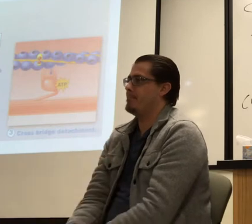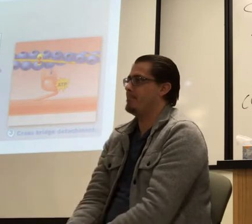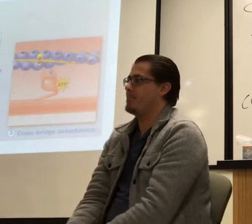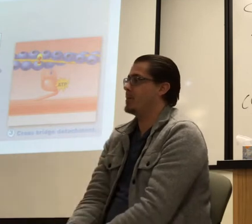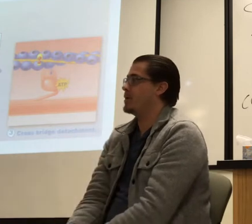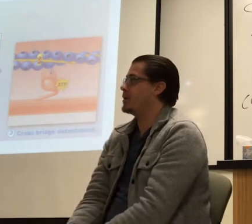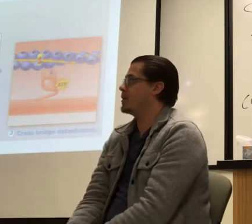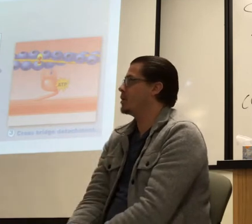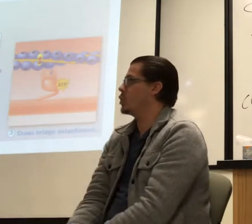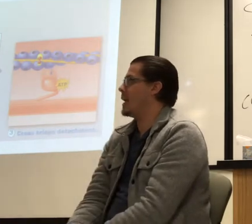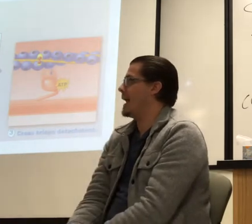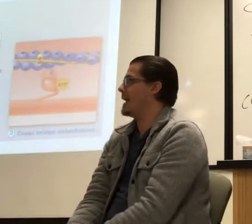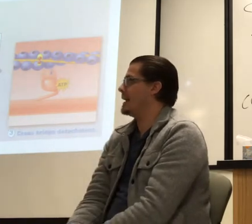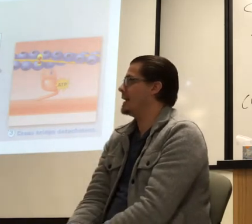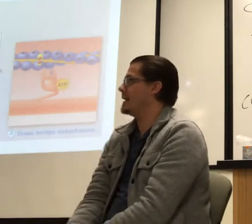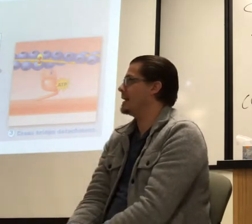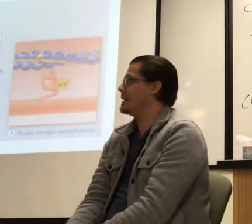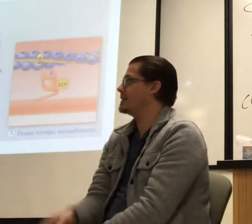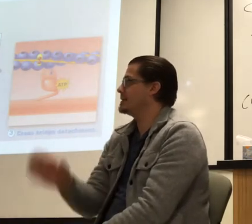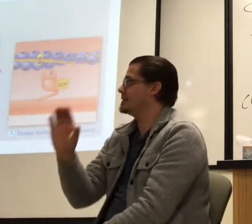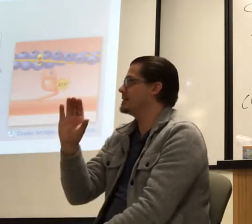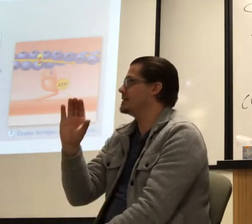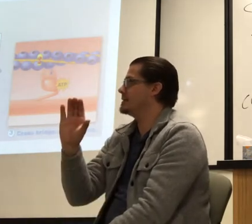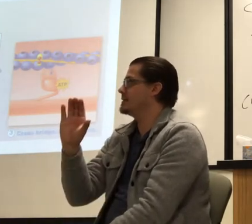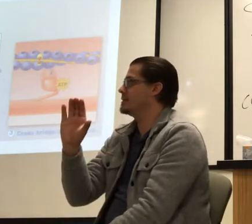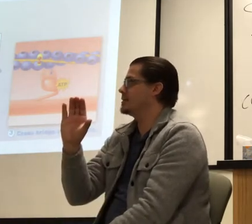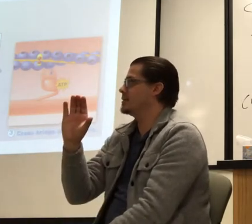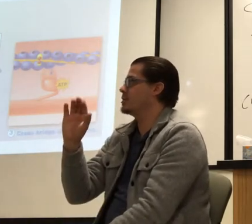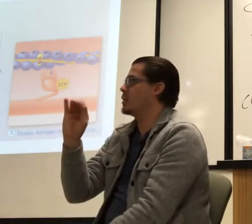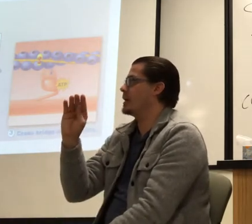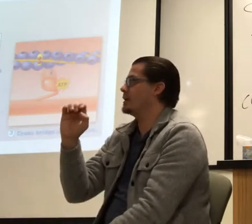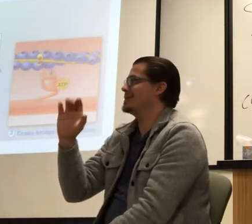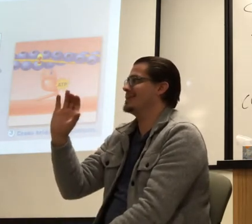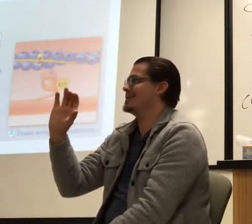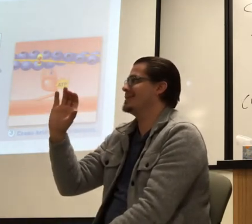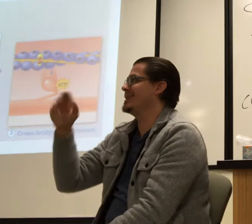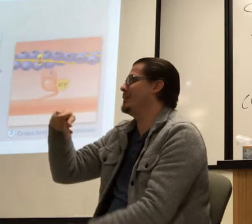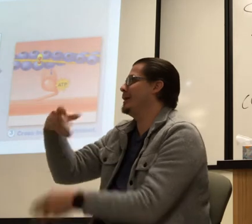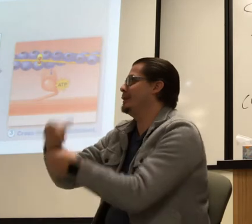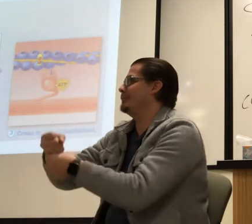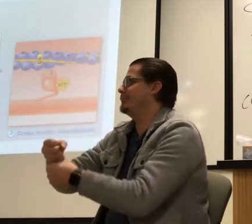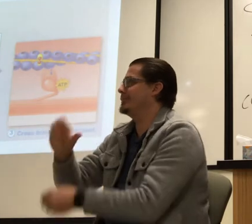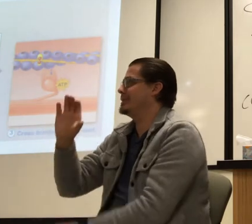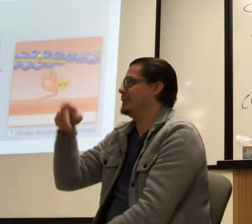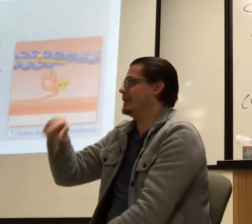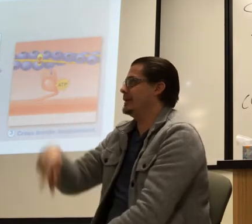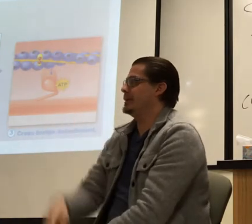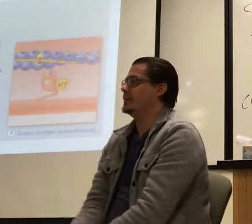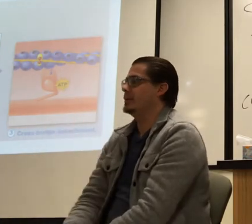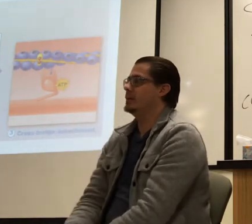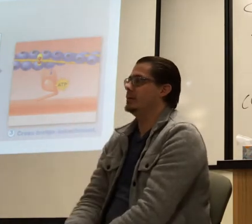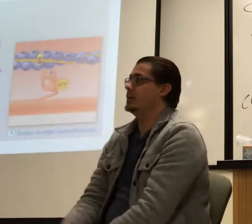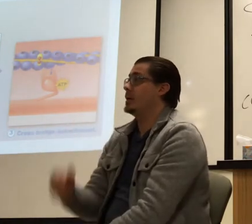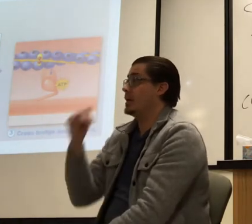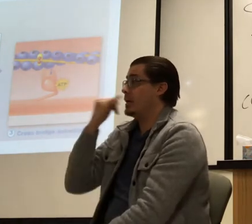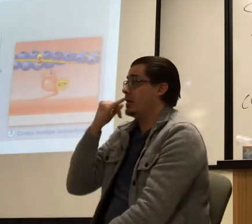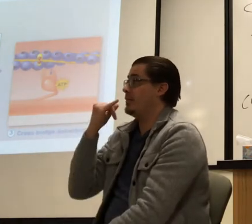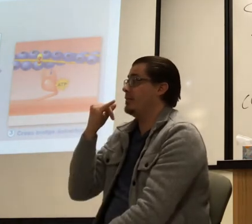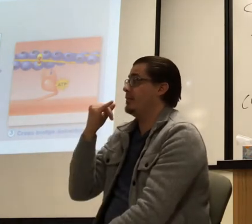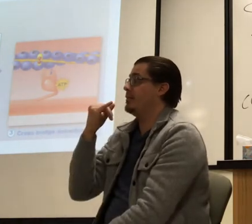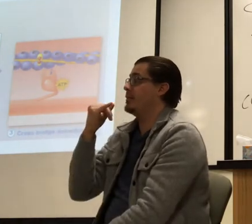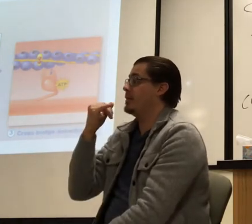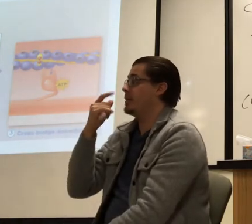creatinine. I just call it CP for short. It's another high energy phosphate. Because if you actually